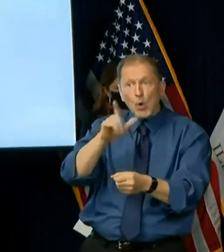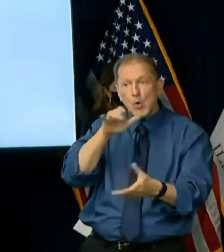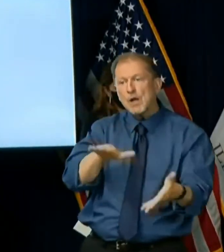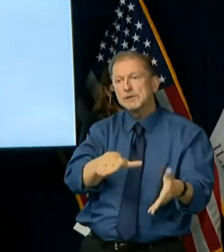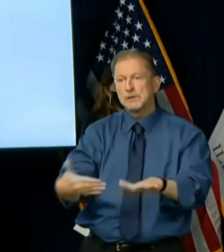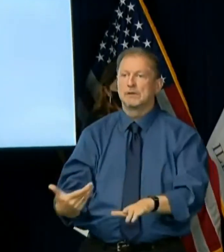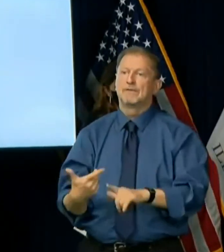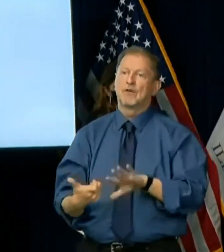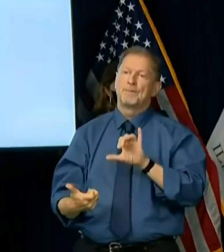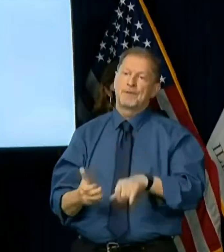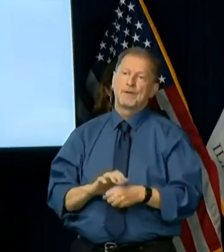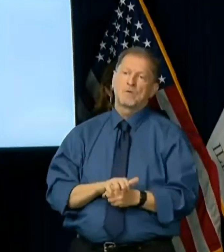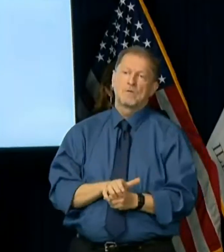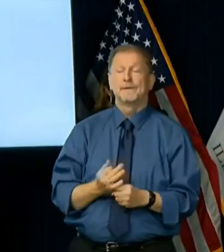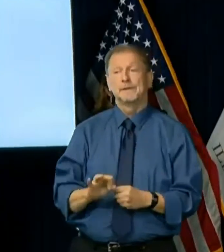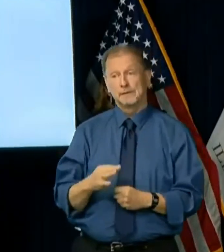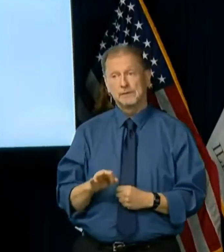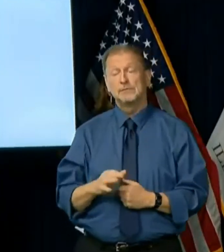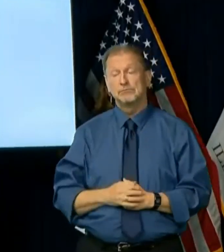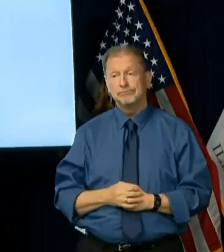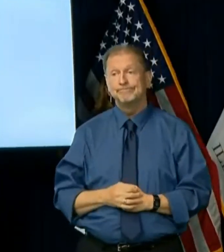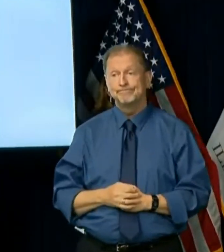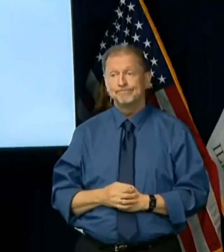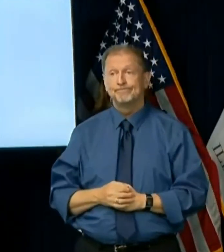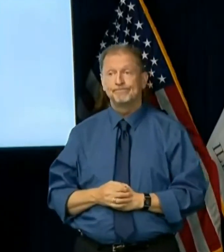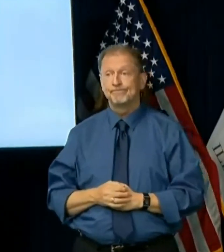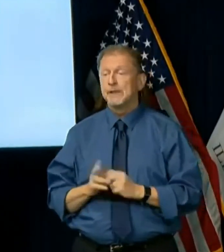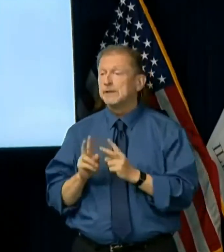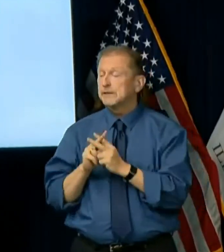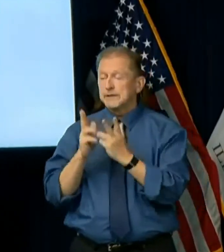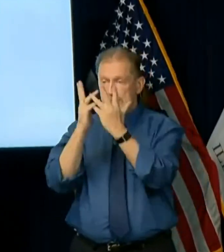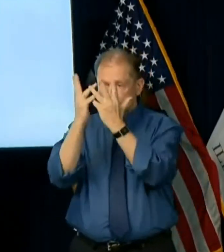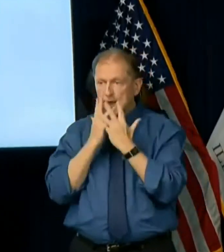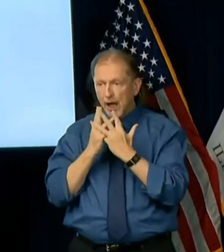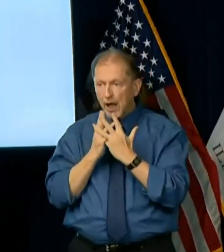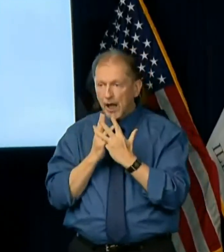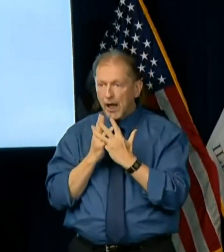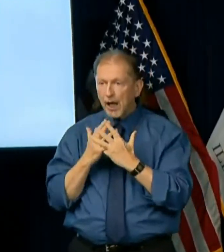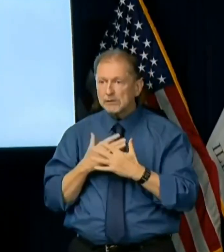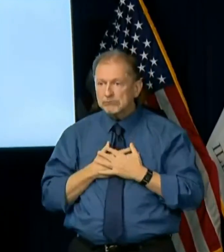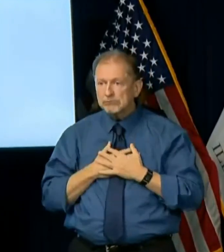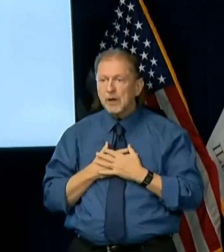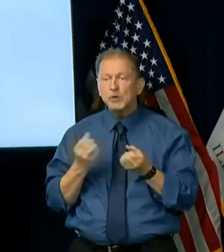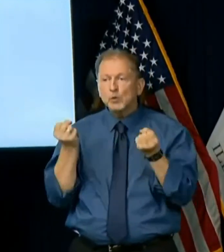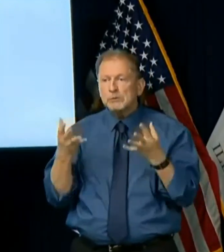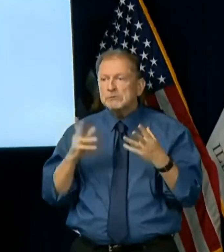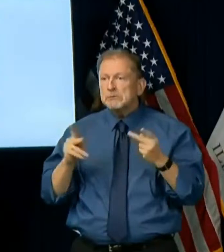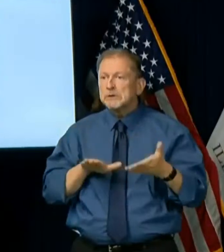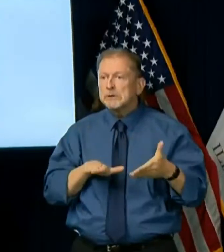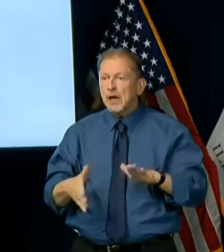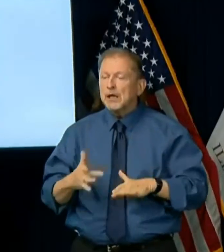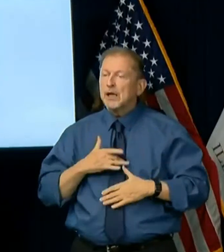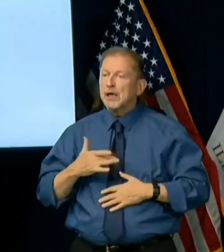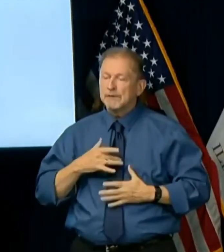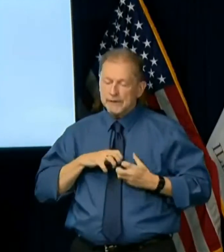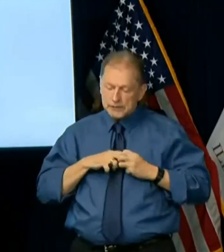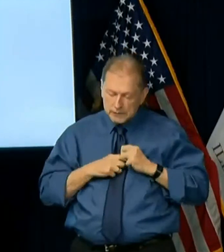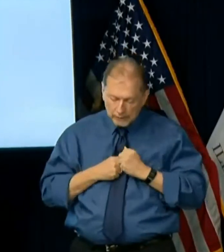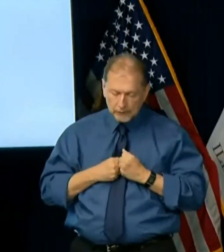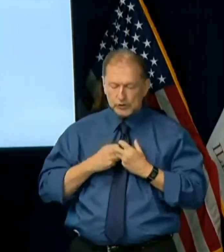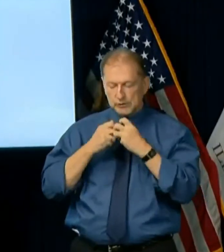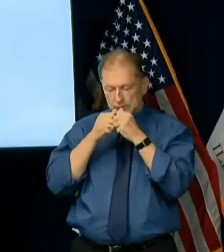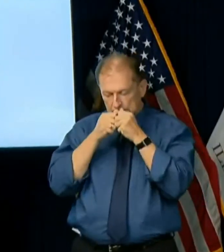COVID-19. It's nothing less than tragic that we have lost so many lives to this deadly virus, and I grieve with